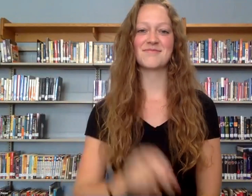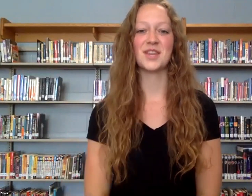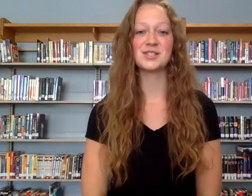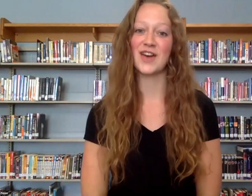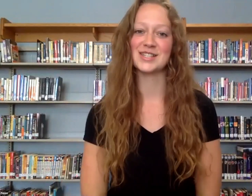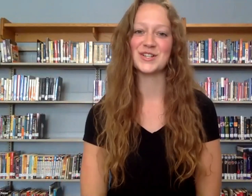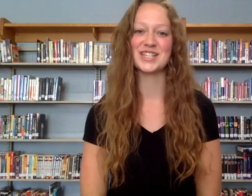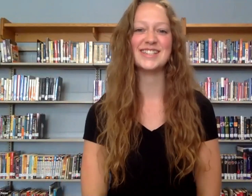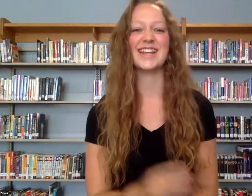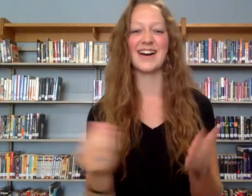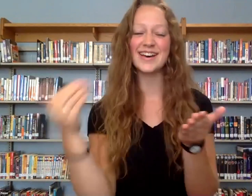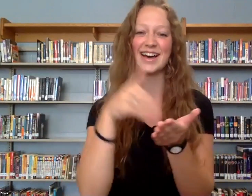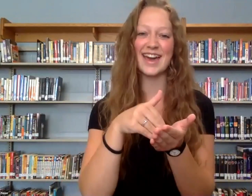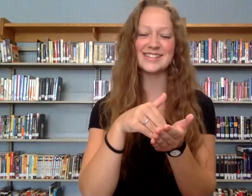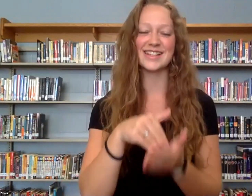There's the fast version. No. Again, slower.